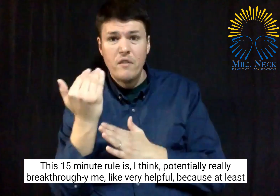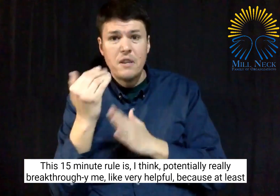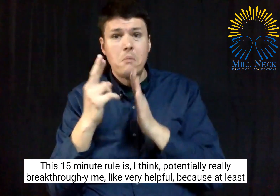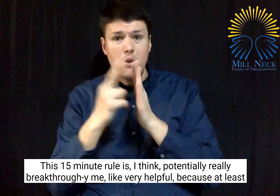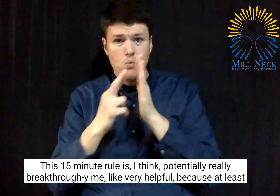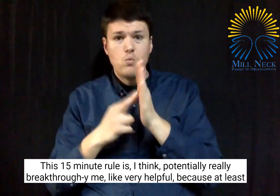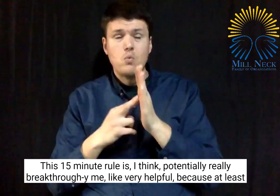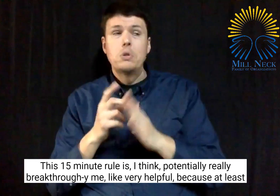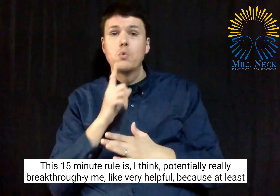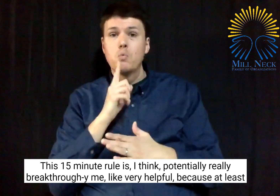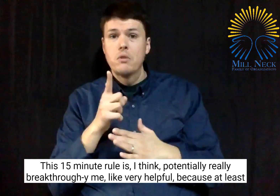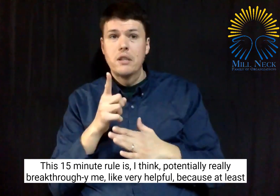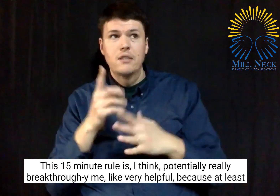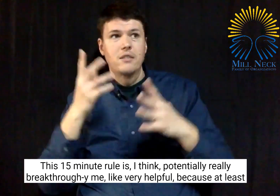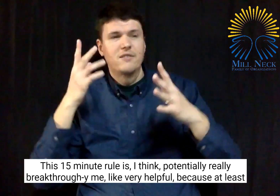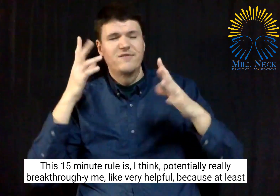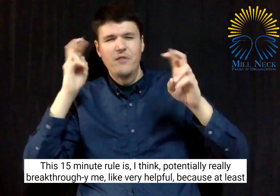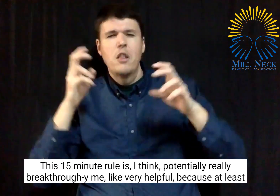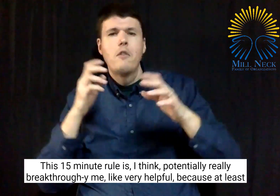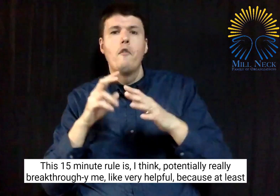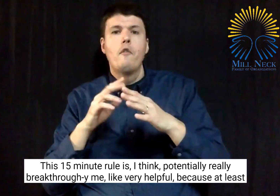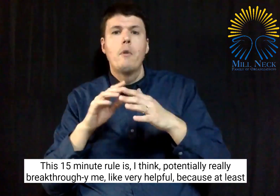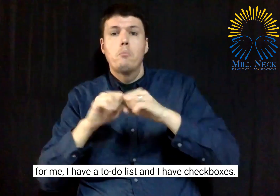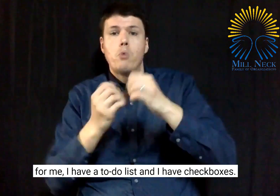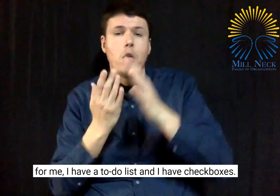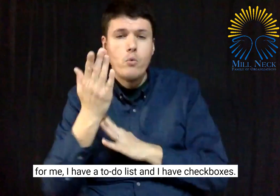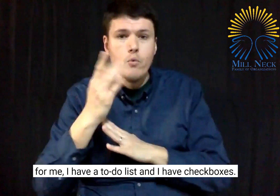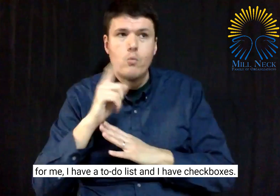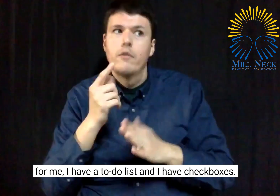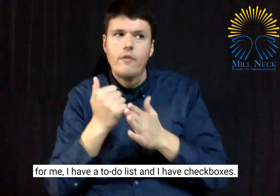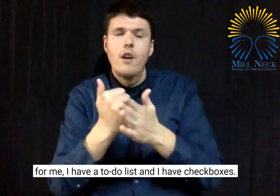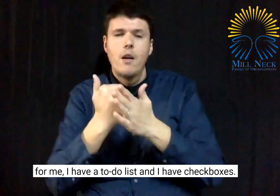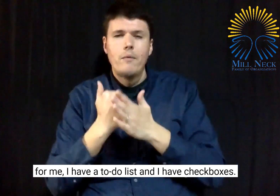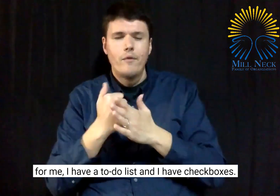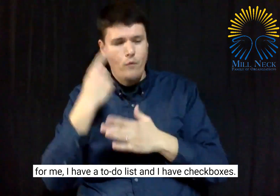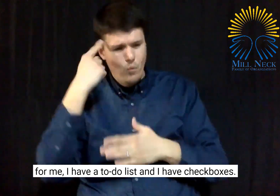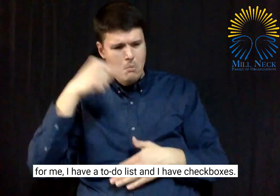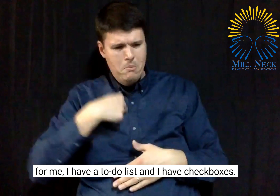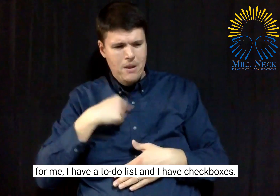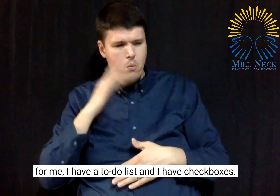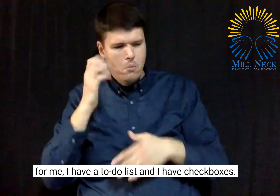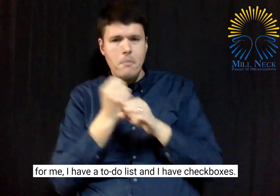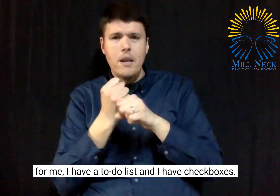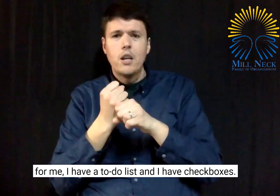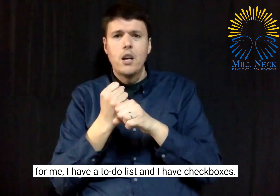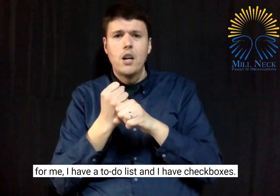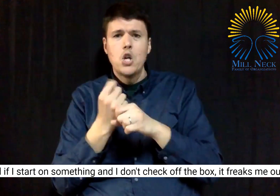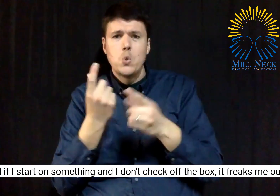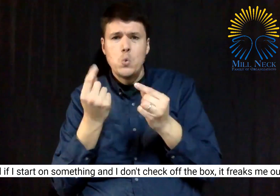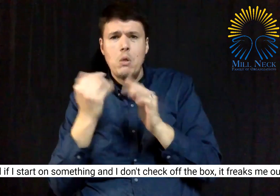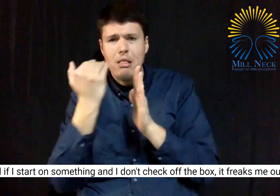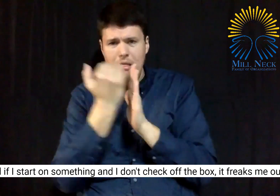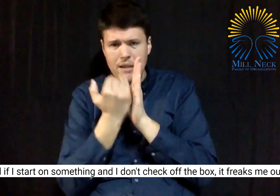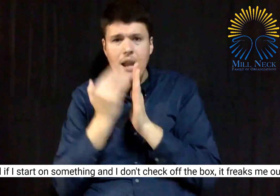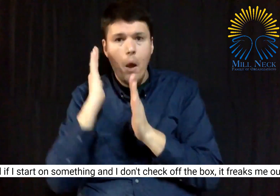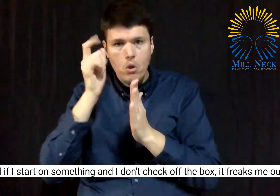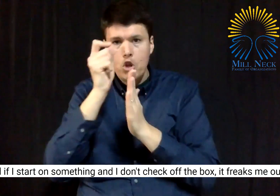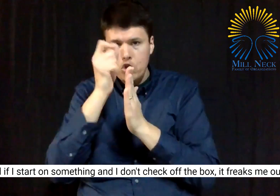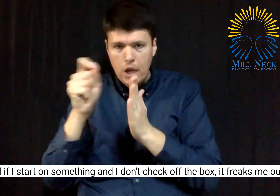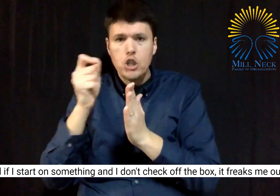really breakthrough-y, very helpful, because at least for me, I have a to-do list and I have check boxes. And if I start on something and I don't